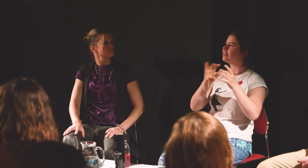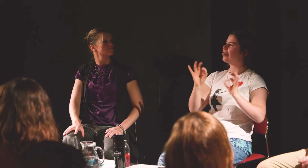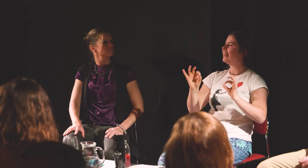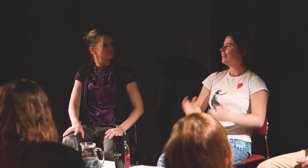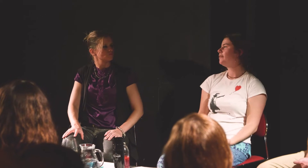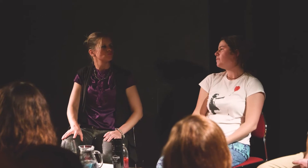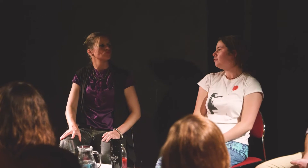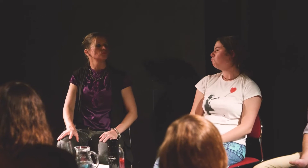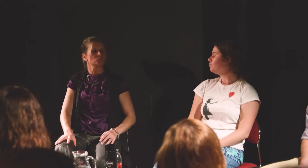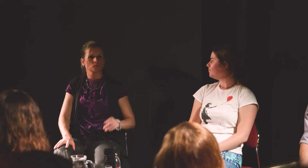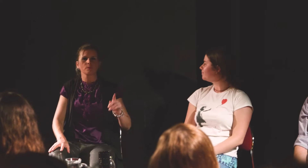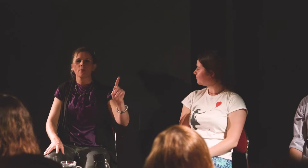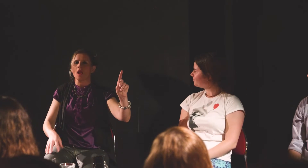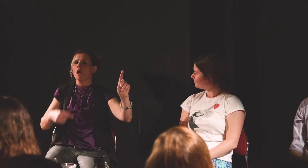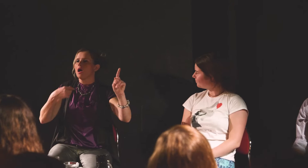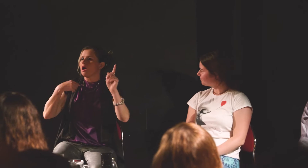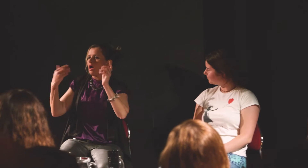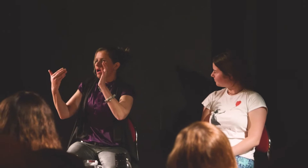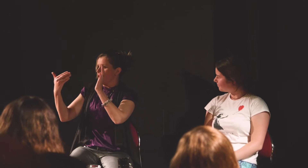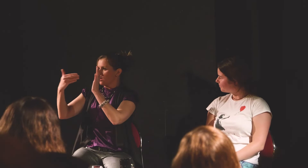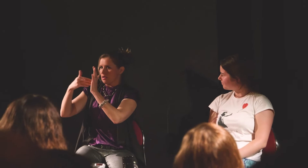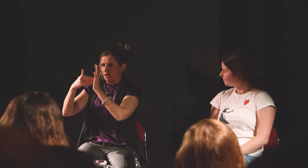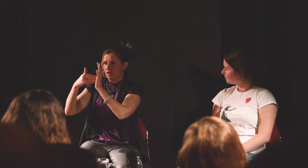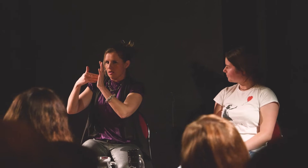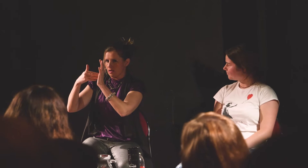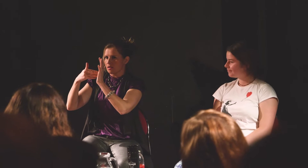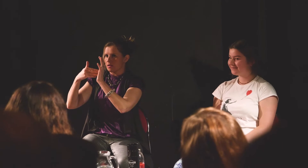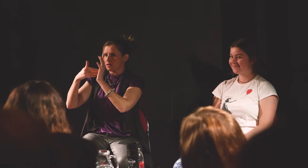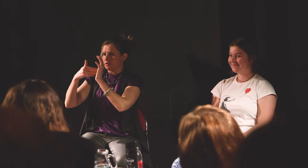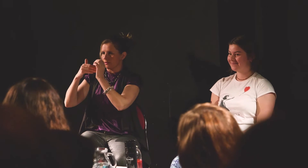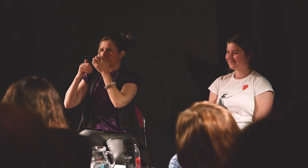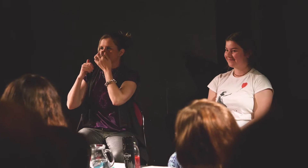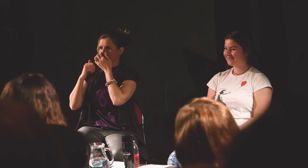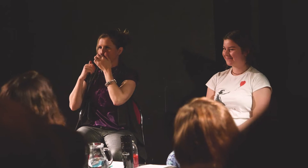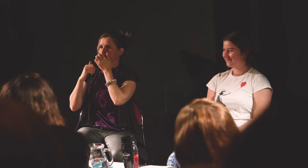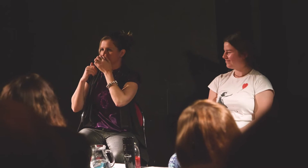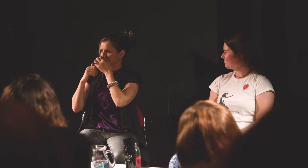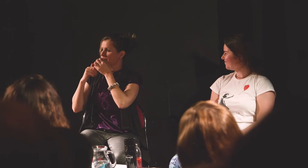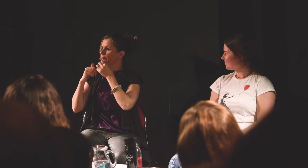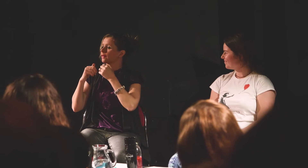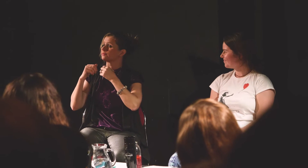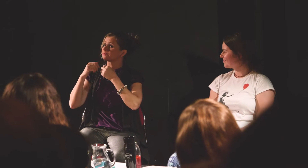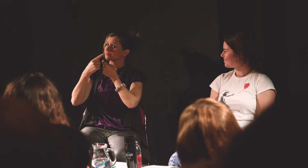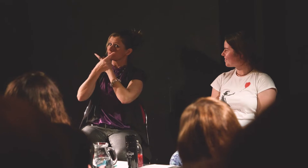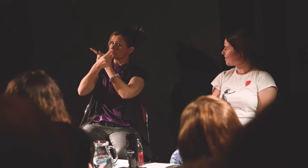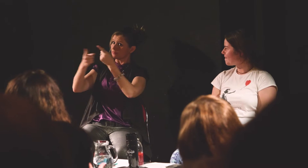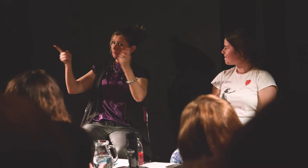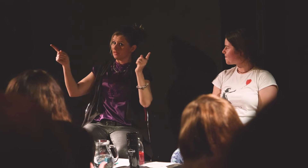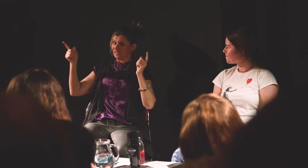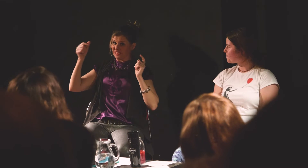We had to, but obviously in mainstream I had to rely on the interpreter to access what the teacher was saying, rather than in the deaf unit where we